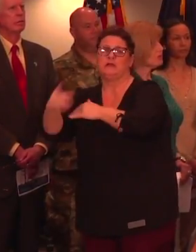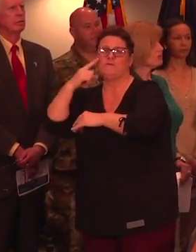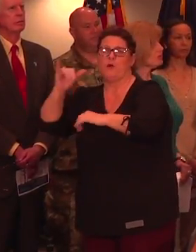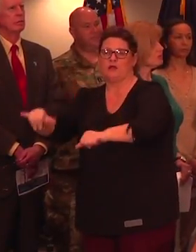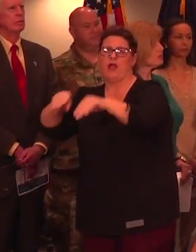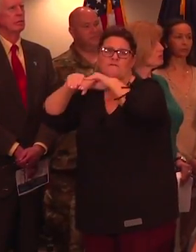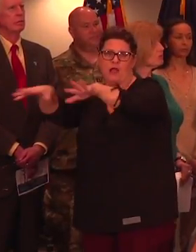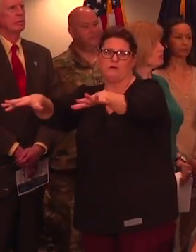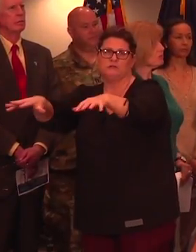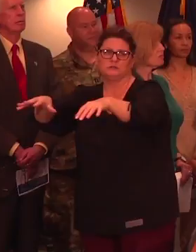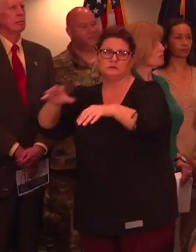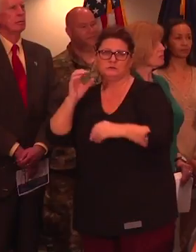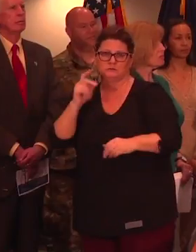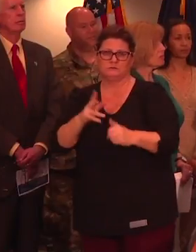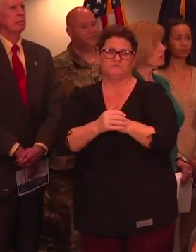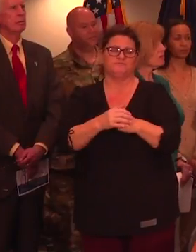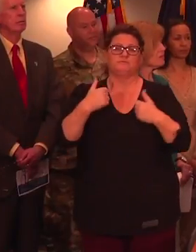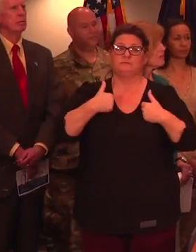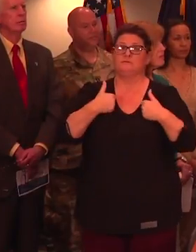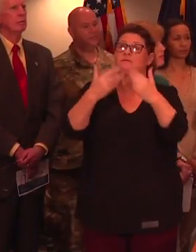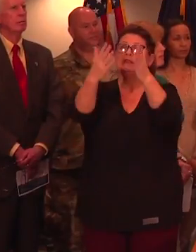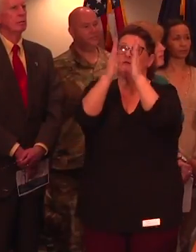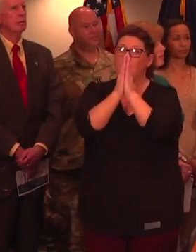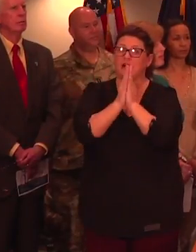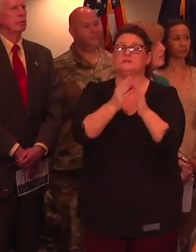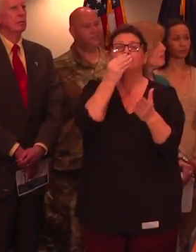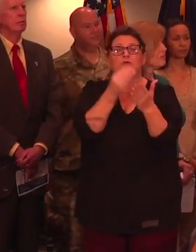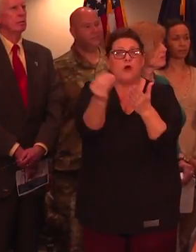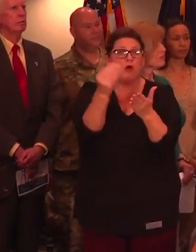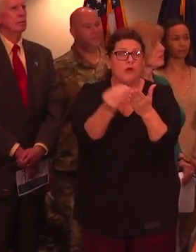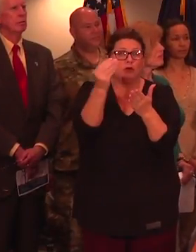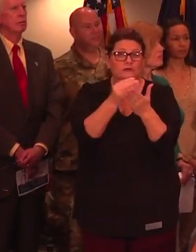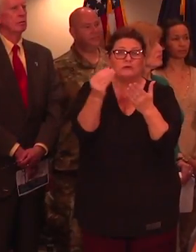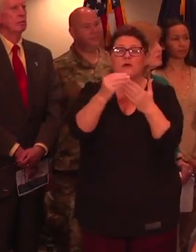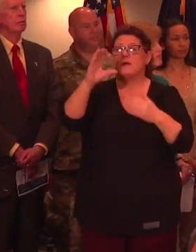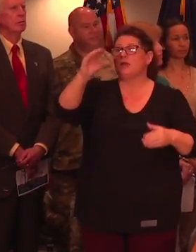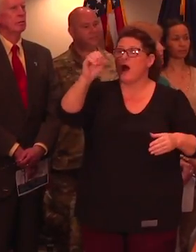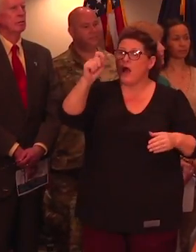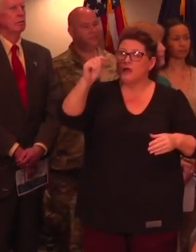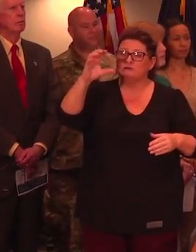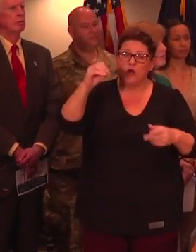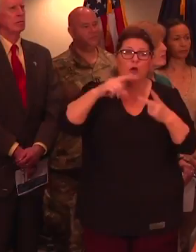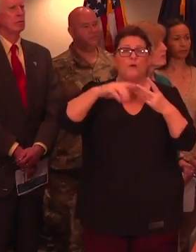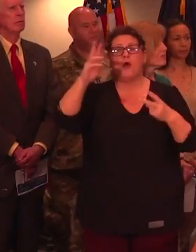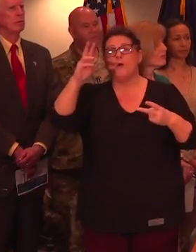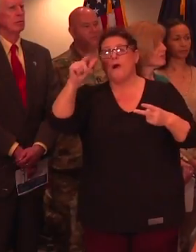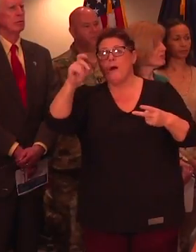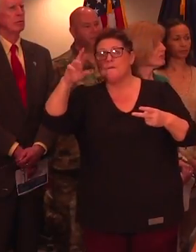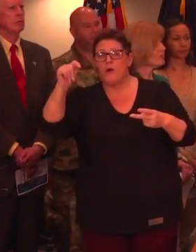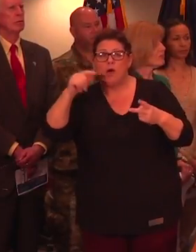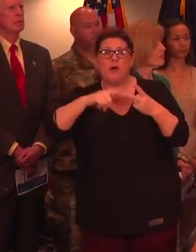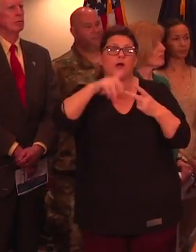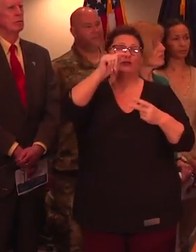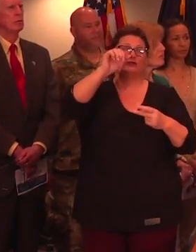COVID-19 patients. I'm also requesting grocery stores like Costco, Walmart, Target, and all the rest to